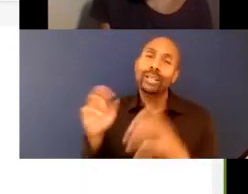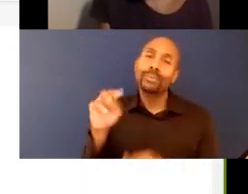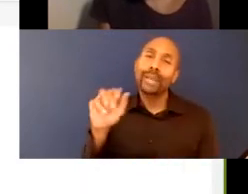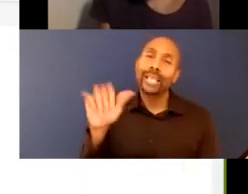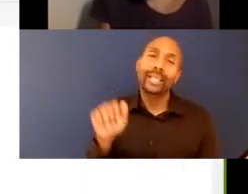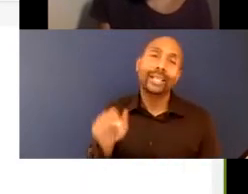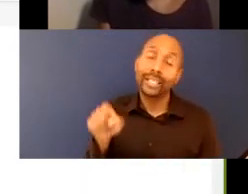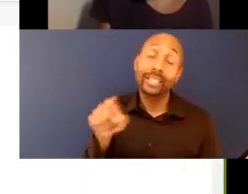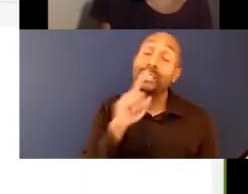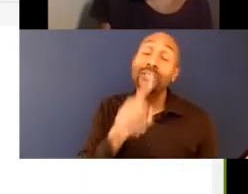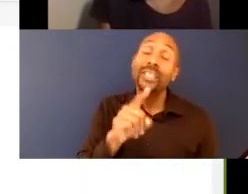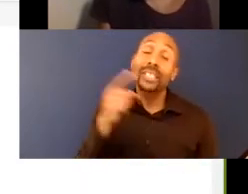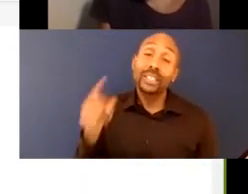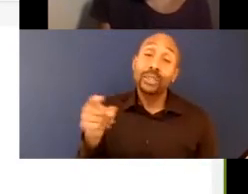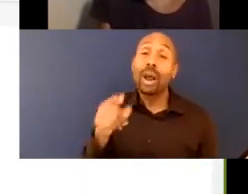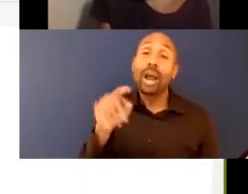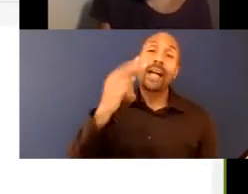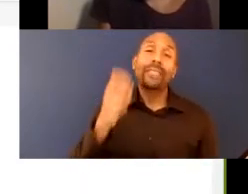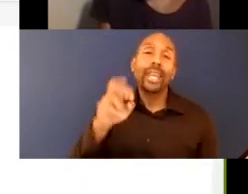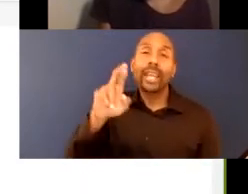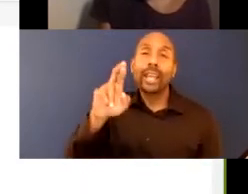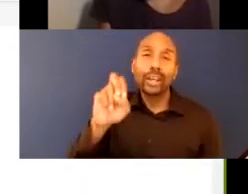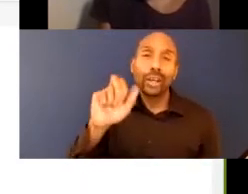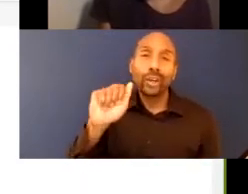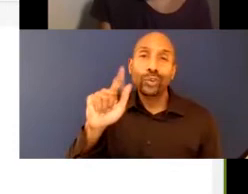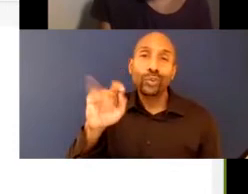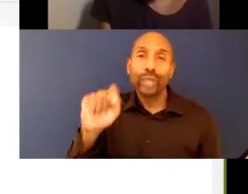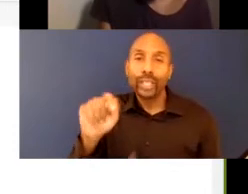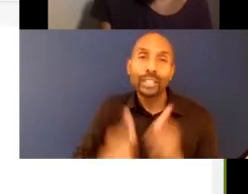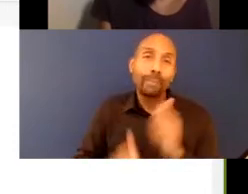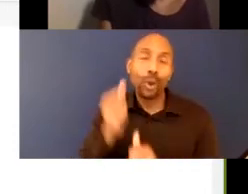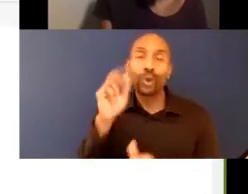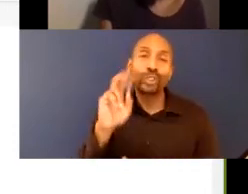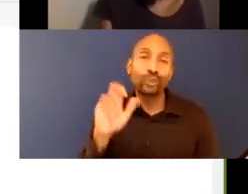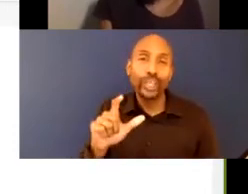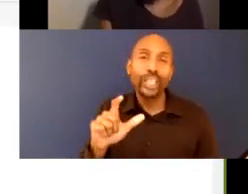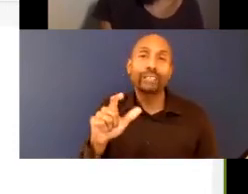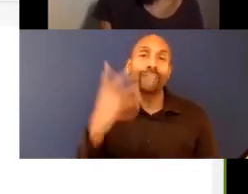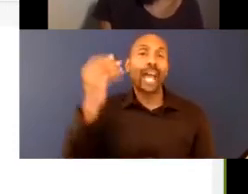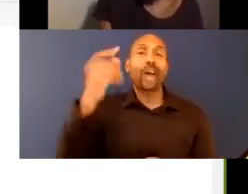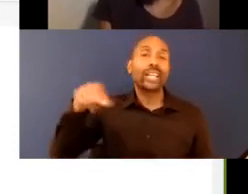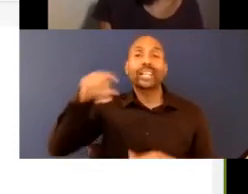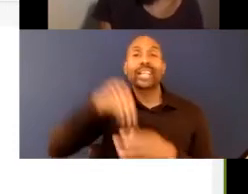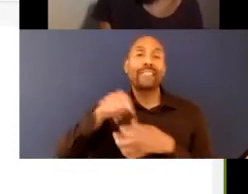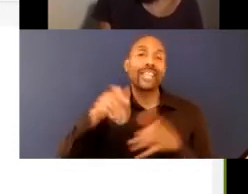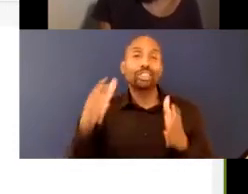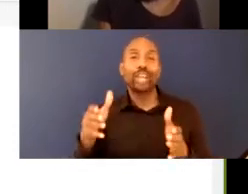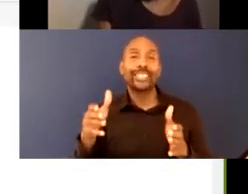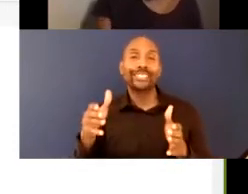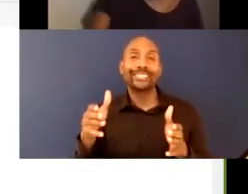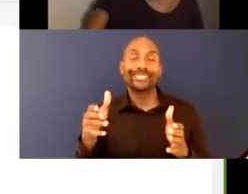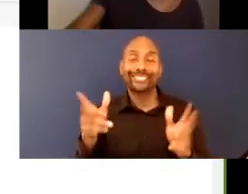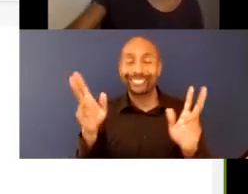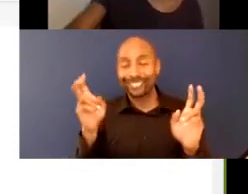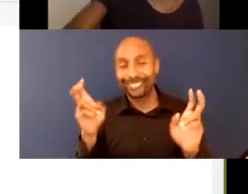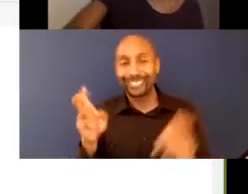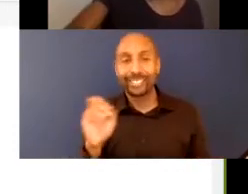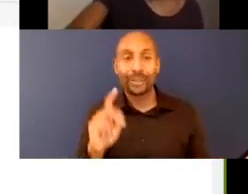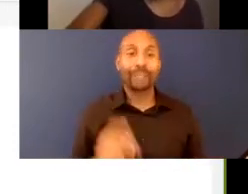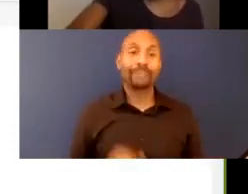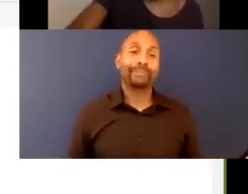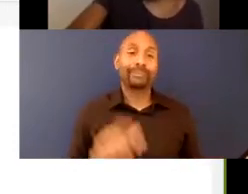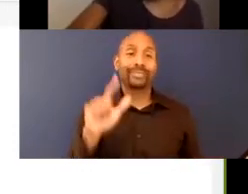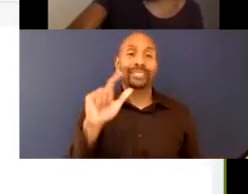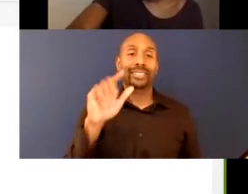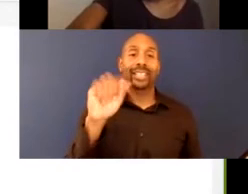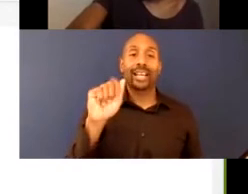are the realest one out here in these streets. Okay. Latif McLeod,